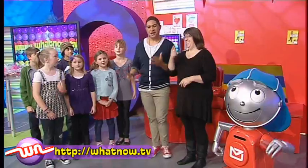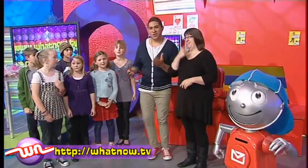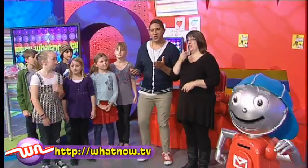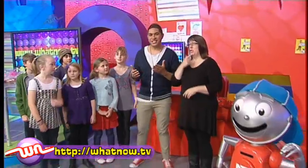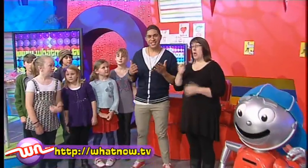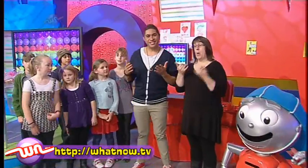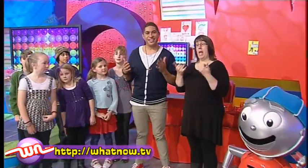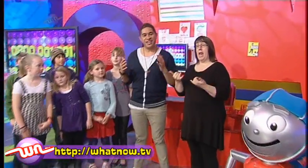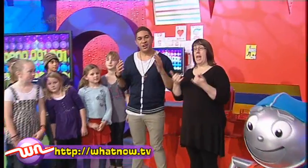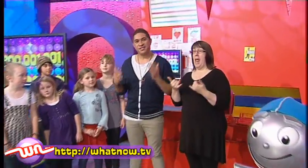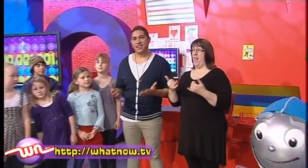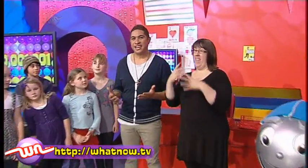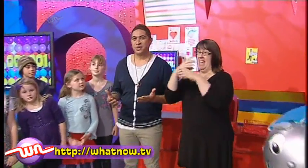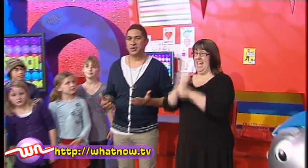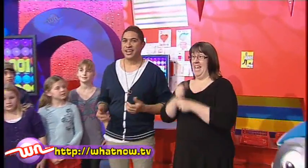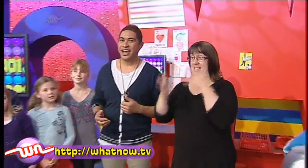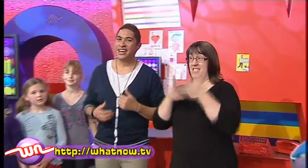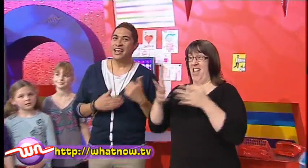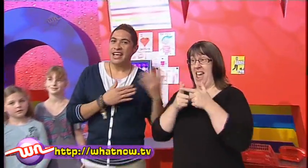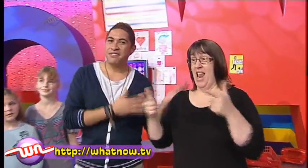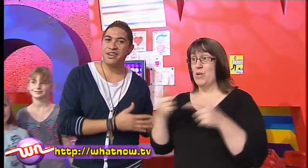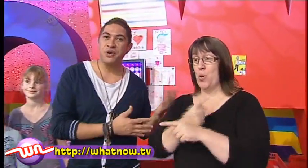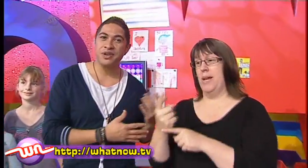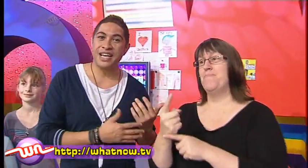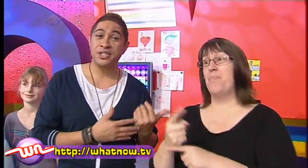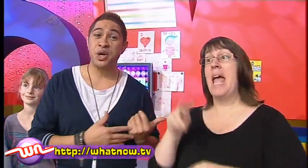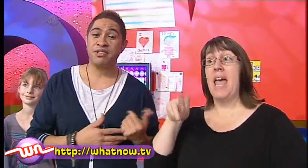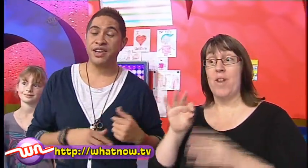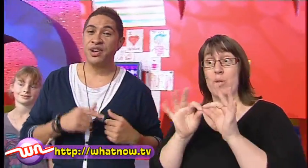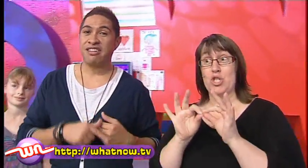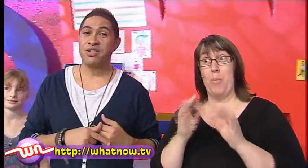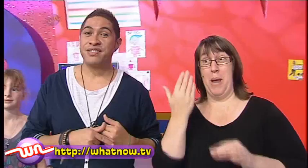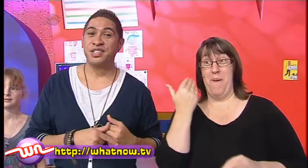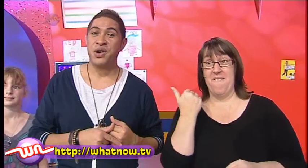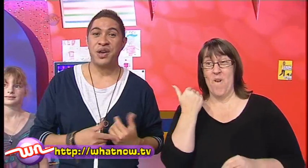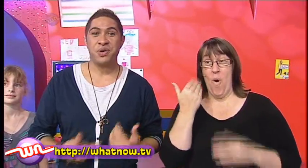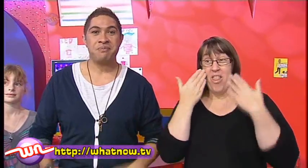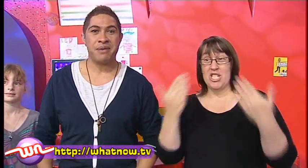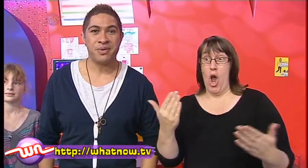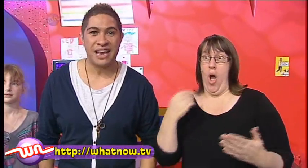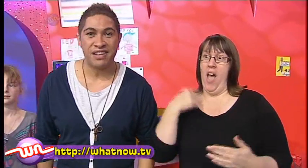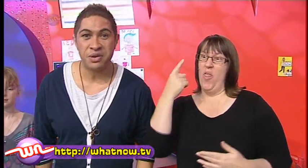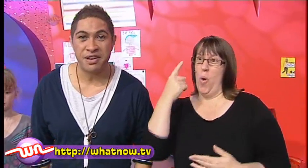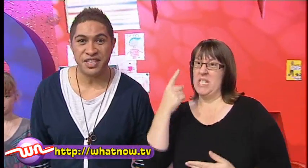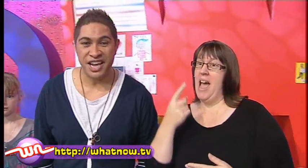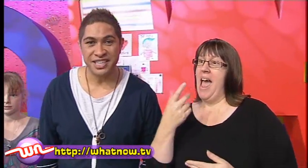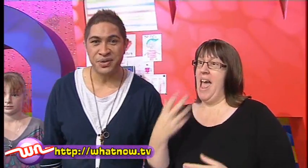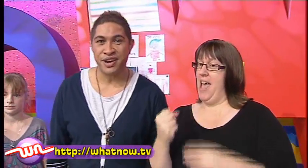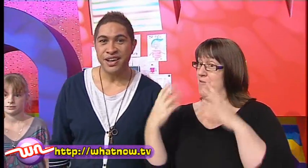Now, of course, this is the end of Sign Language Week, and Evelyn, who was our interpreter earlier on in the show, I thought maybe we could have a little bit of a chat to her.